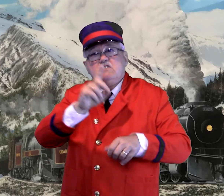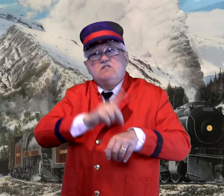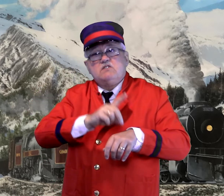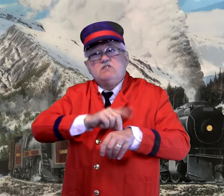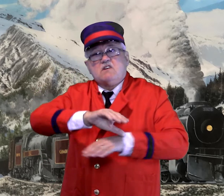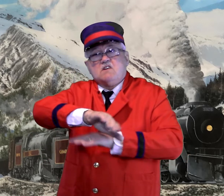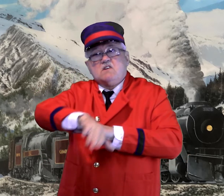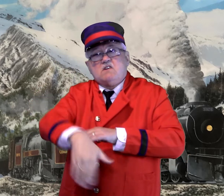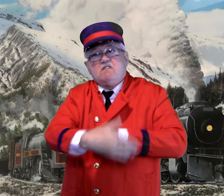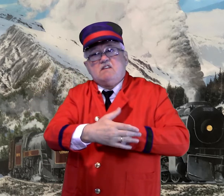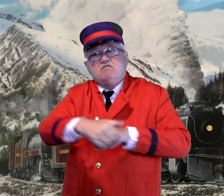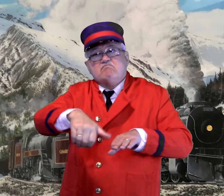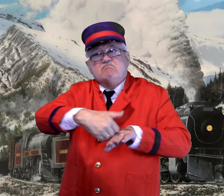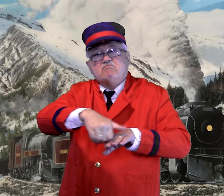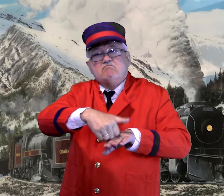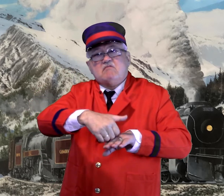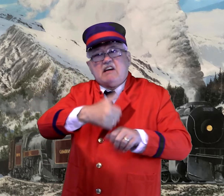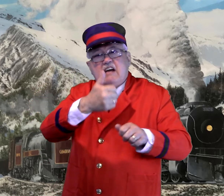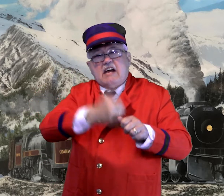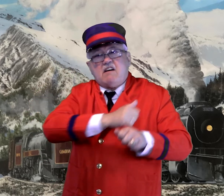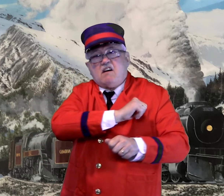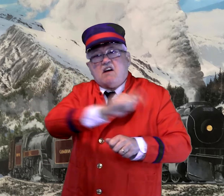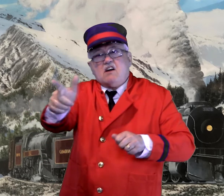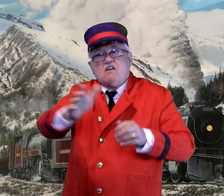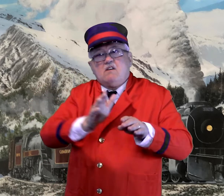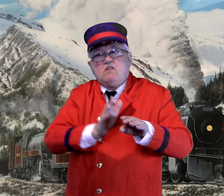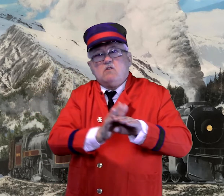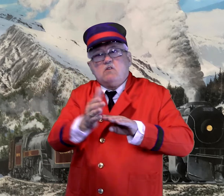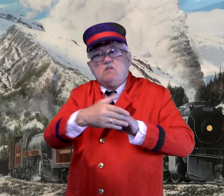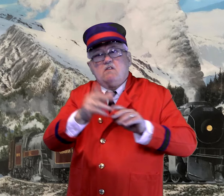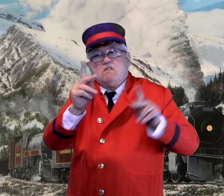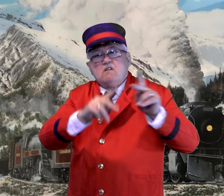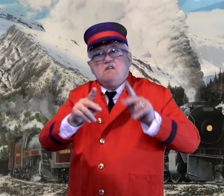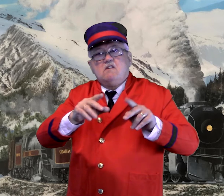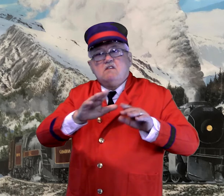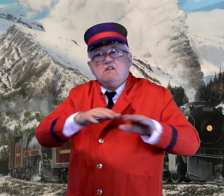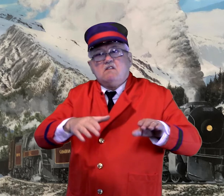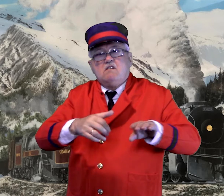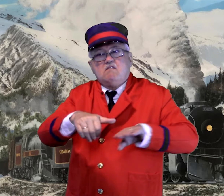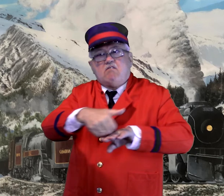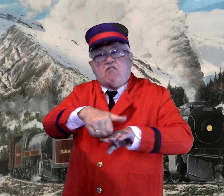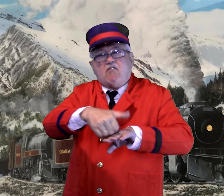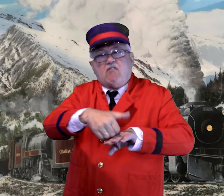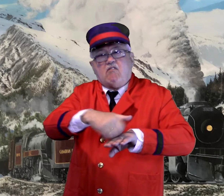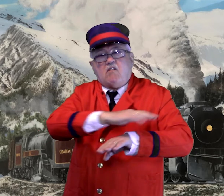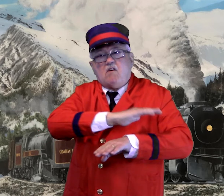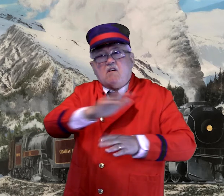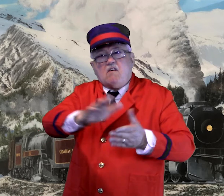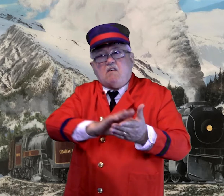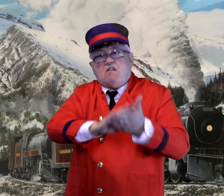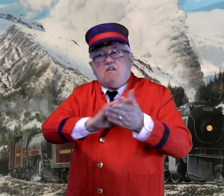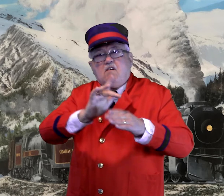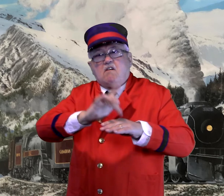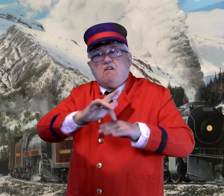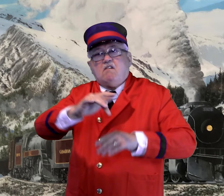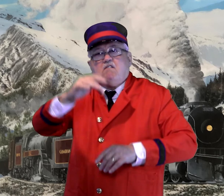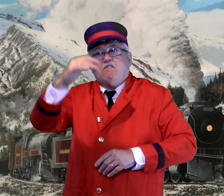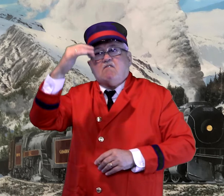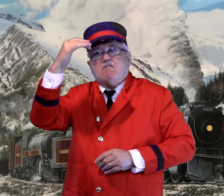porter's duties was to shine everyone's shoes overnight. So while they slept, they got what seemed to be